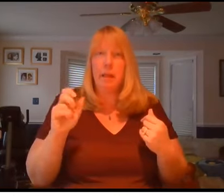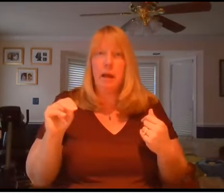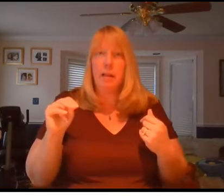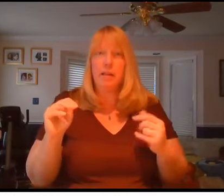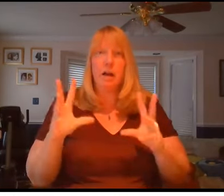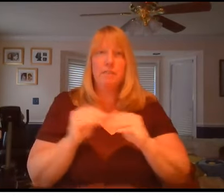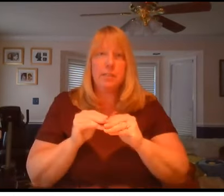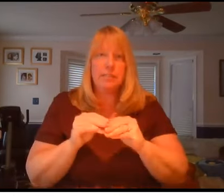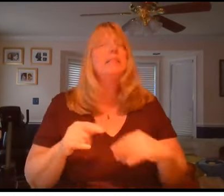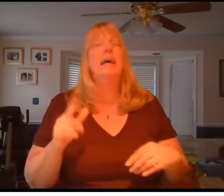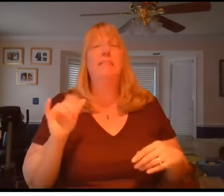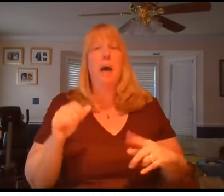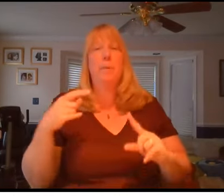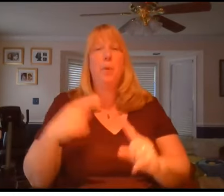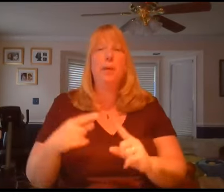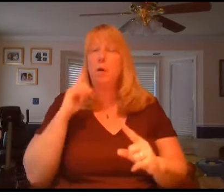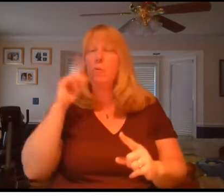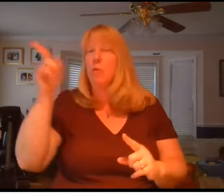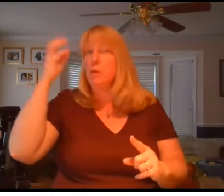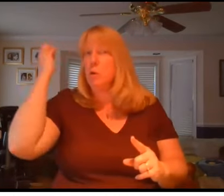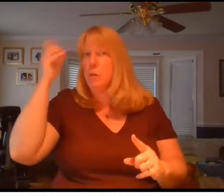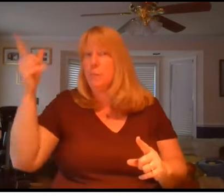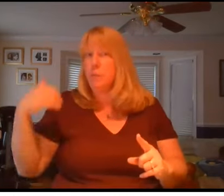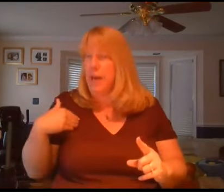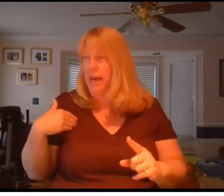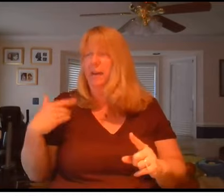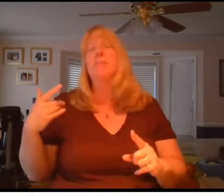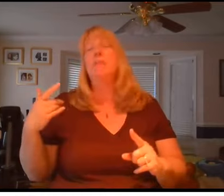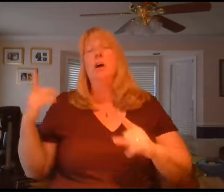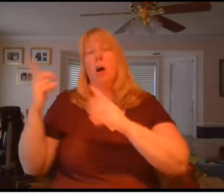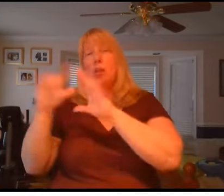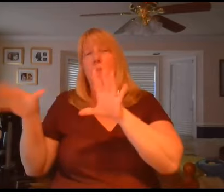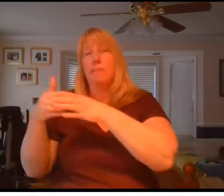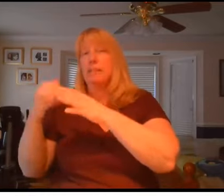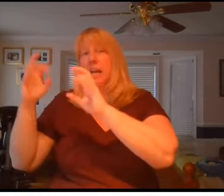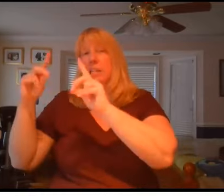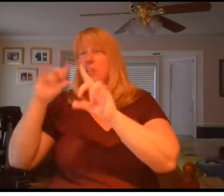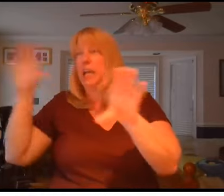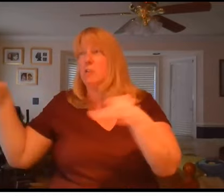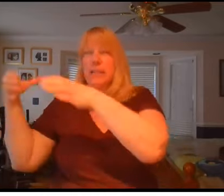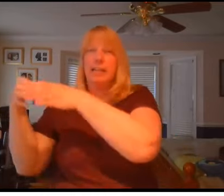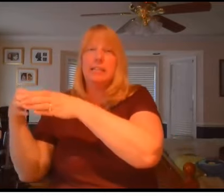So in 1880 there was the Milan Conference, and at that point over in Europe